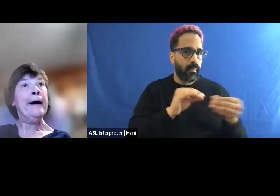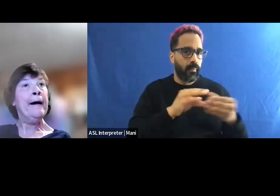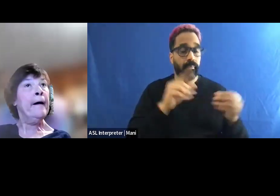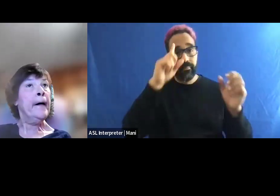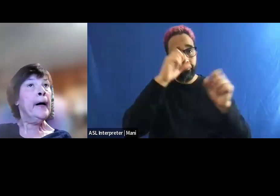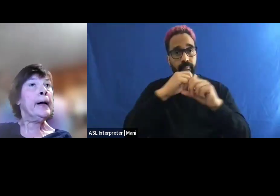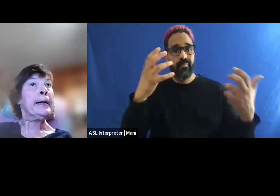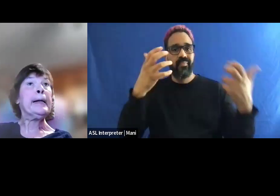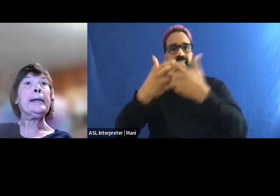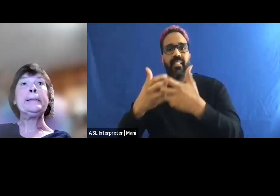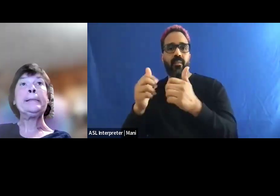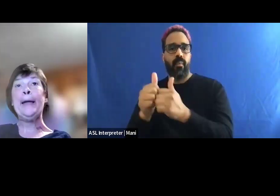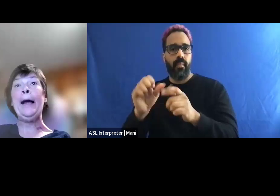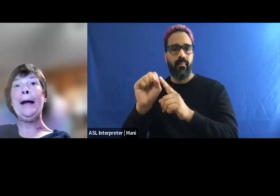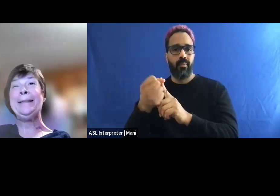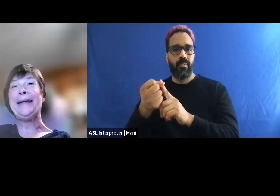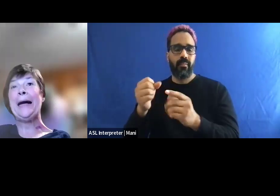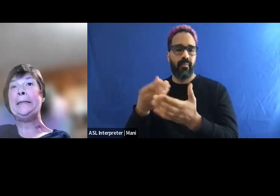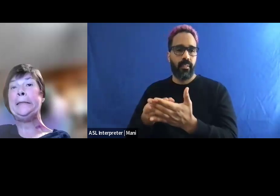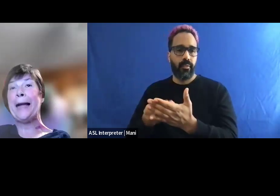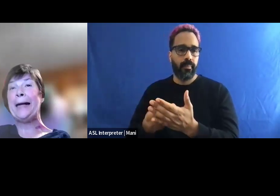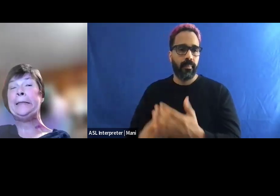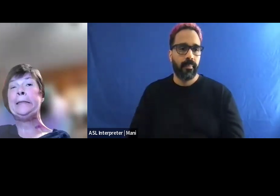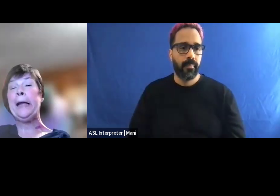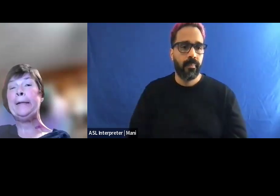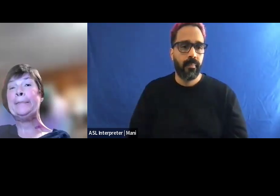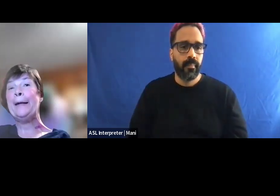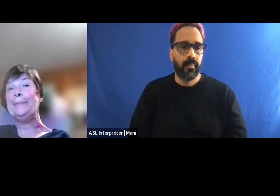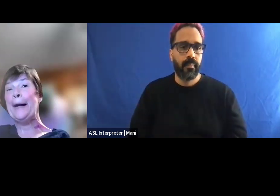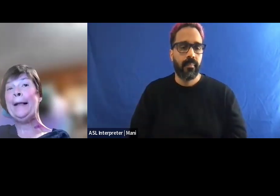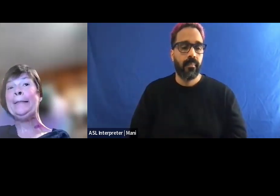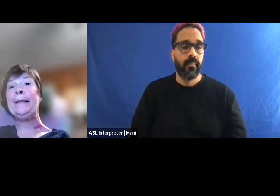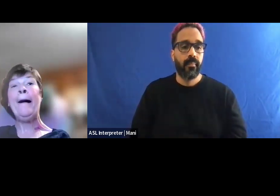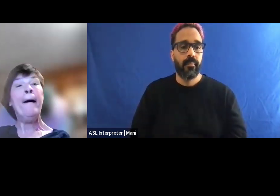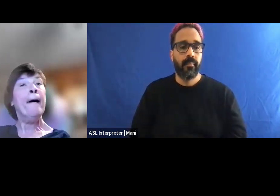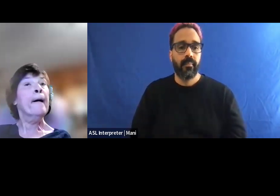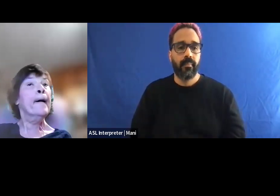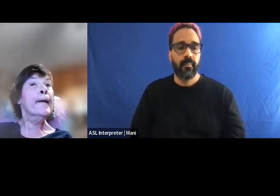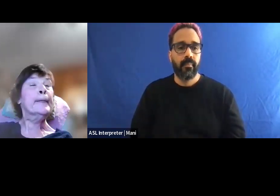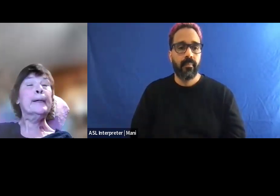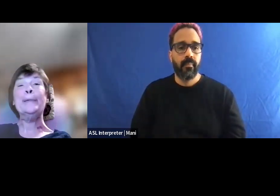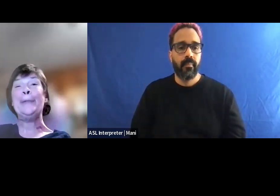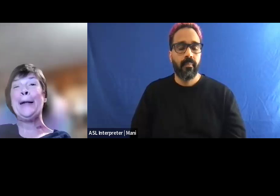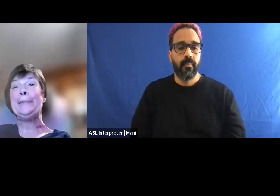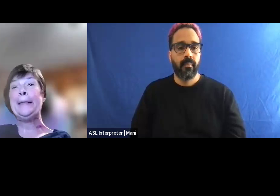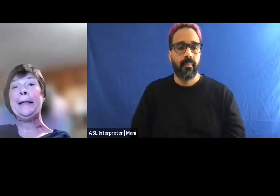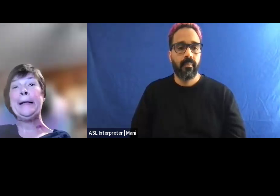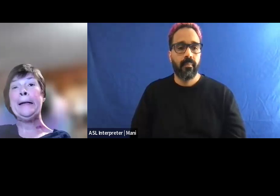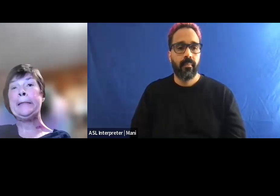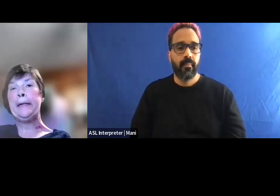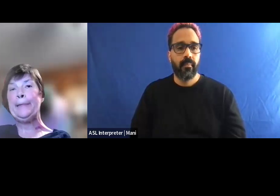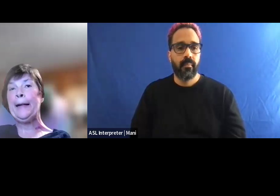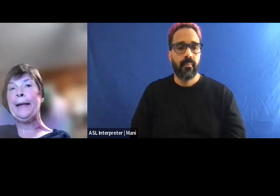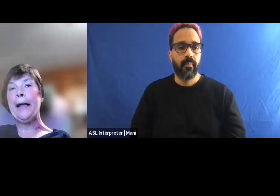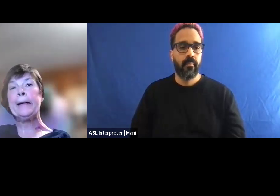month you spent $1,000 in 1 month for paper,